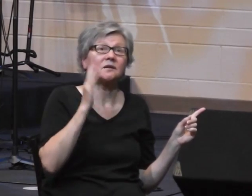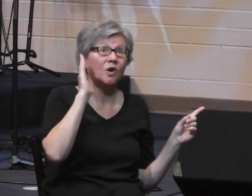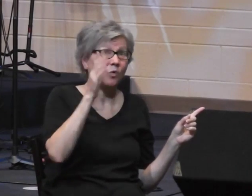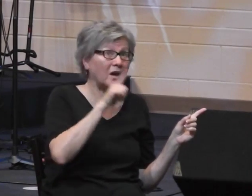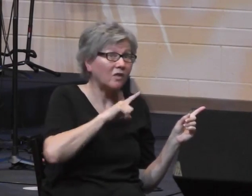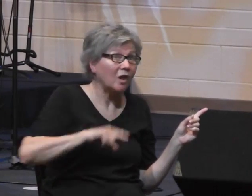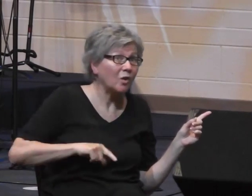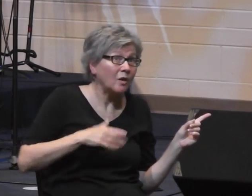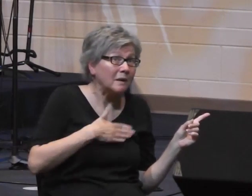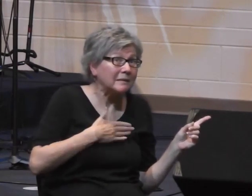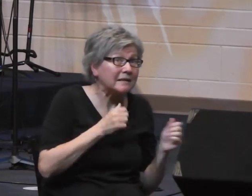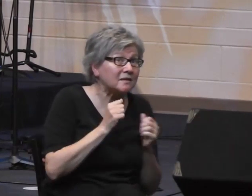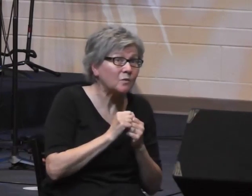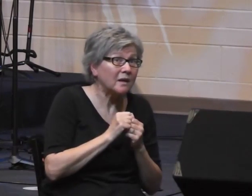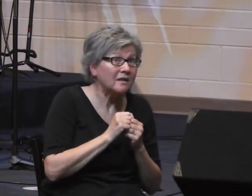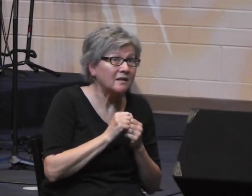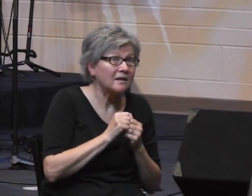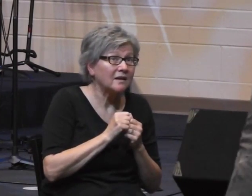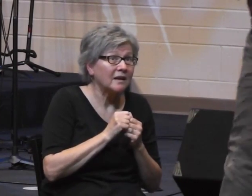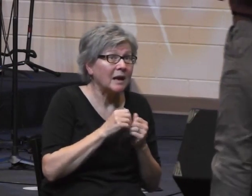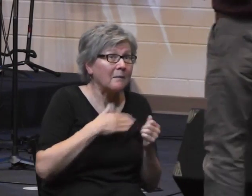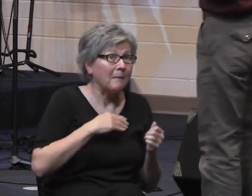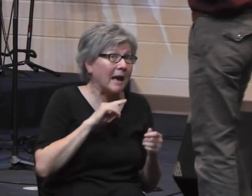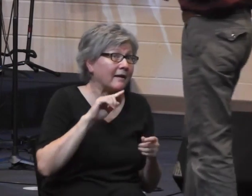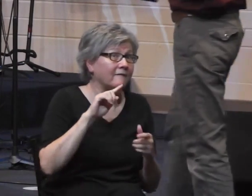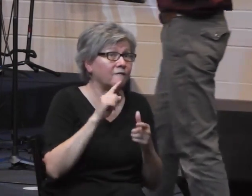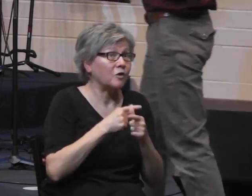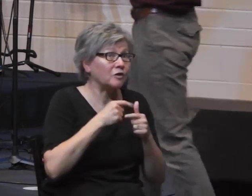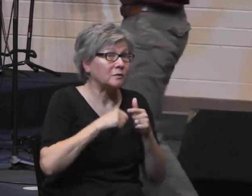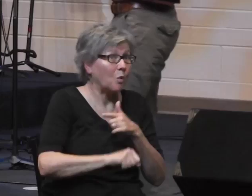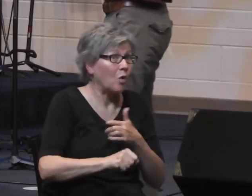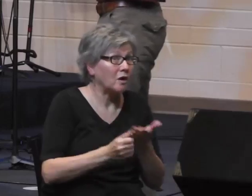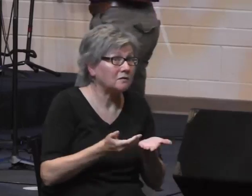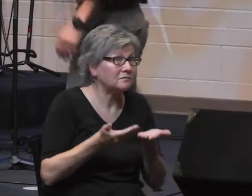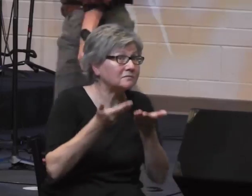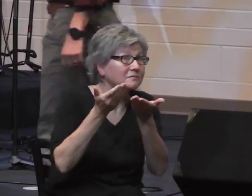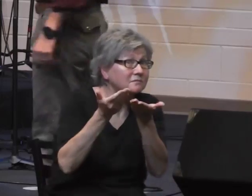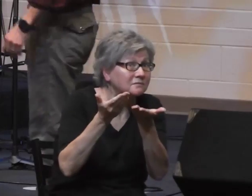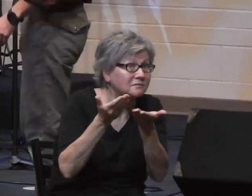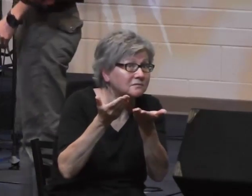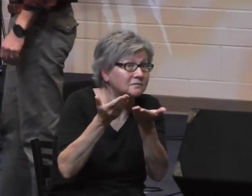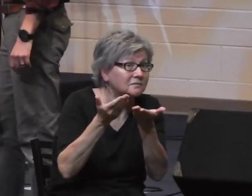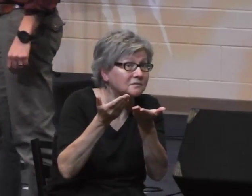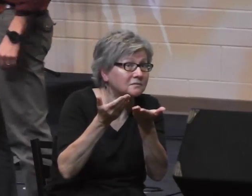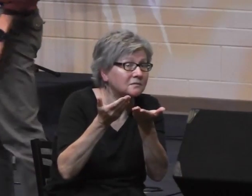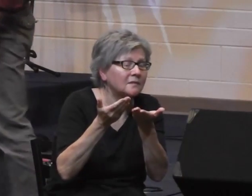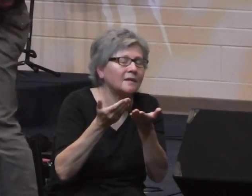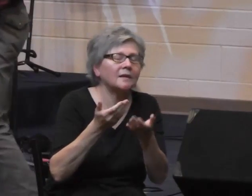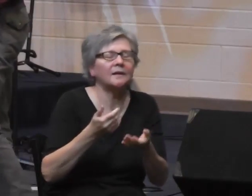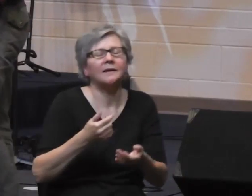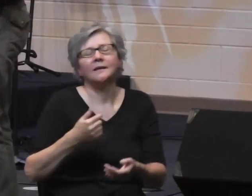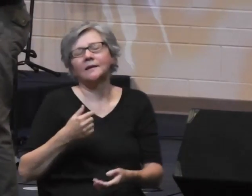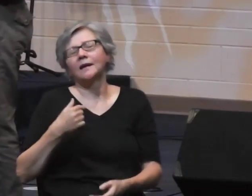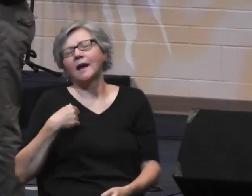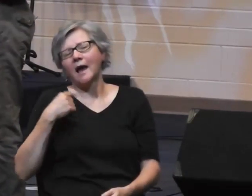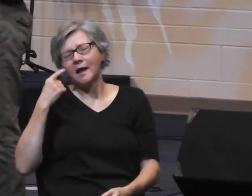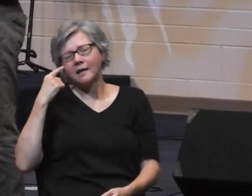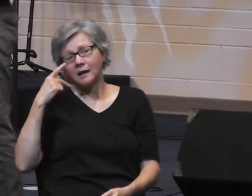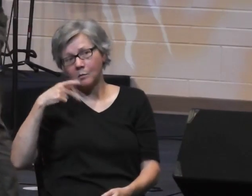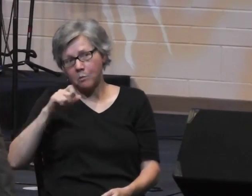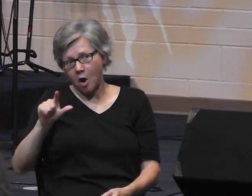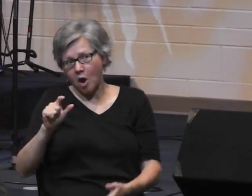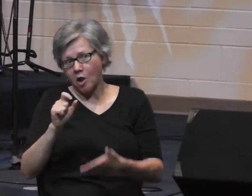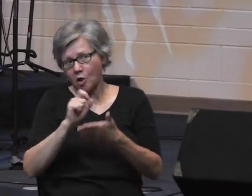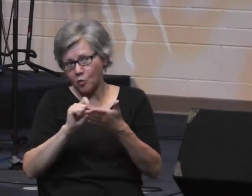transgression, the fruit of my body for the sin of my soul? I think when Paul is writing to the